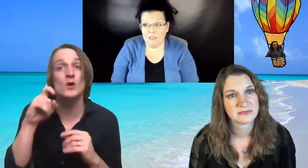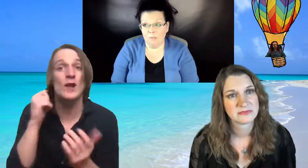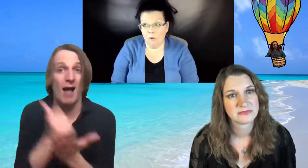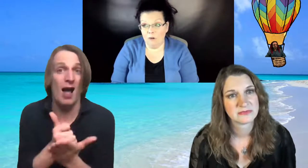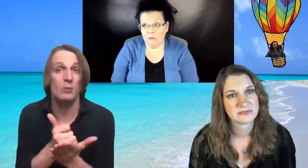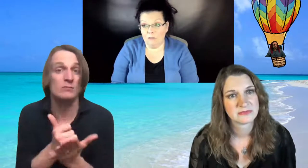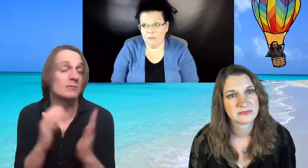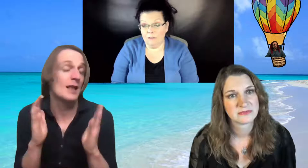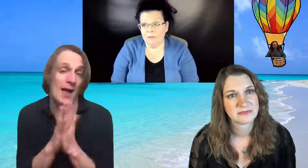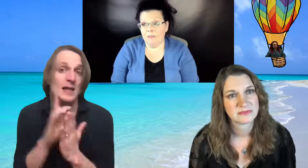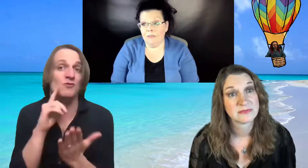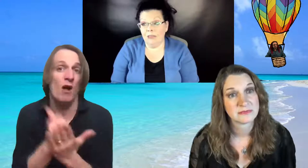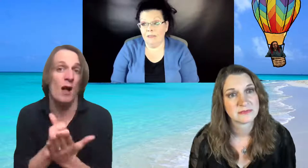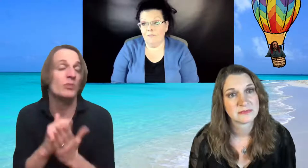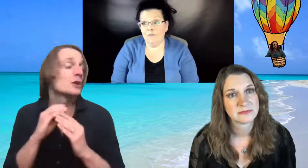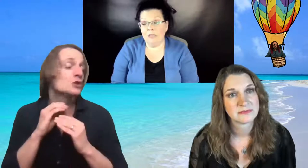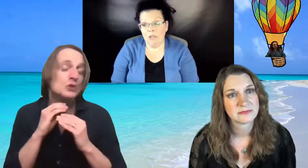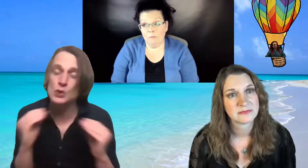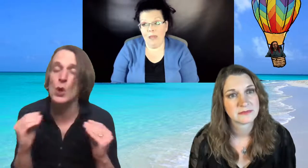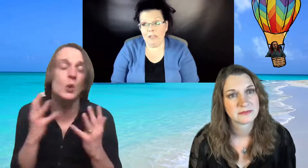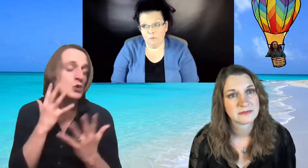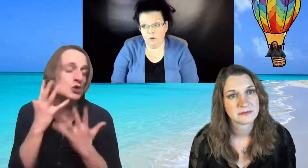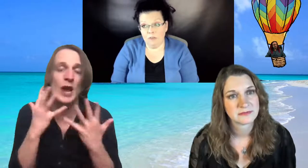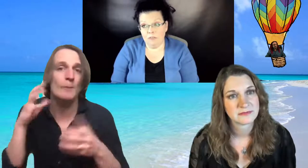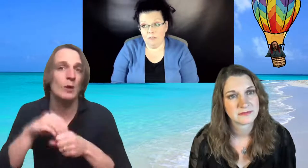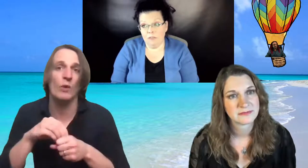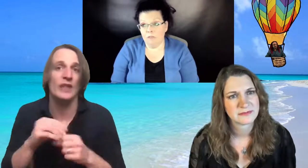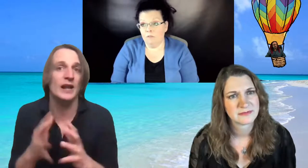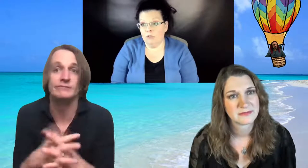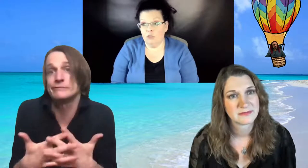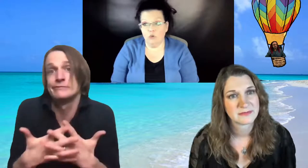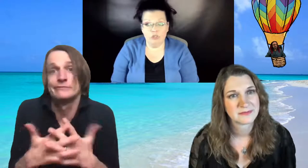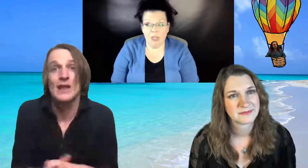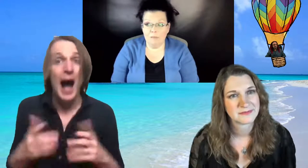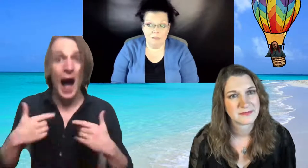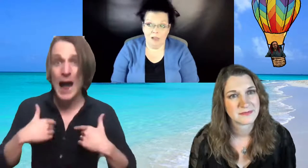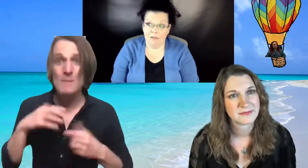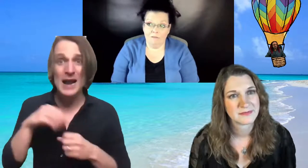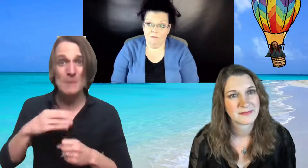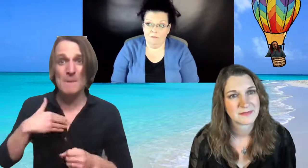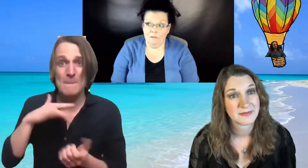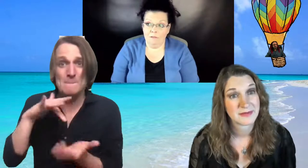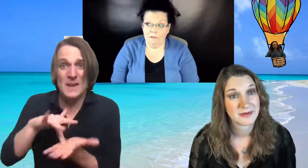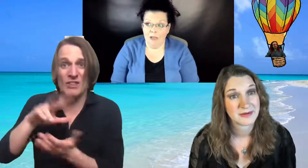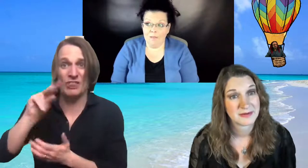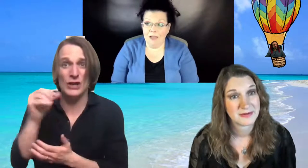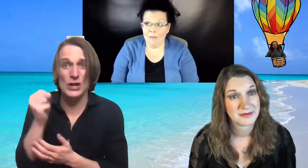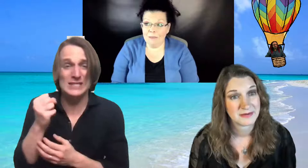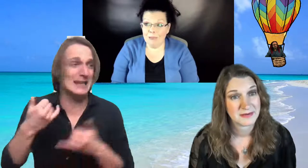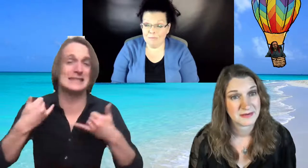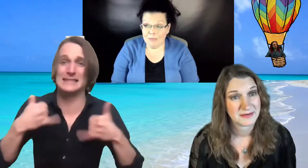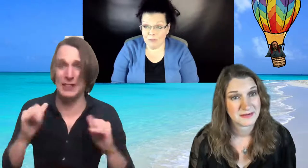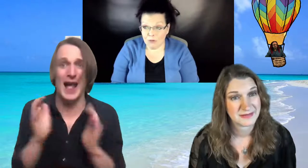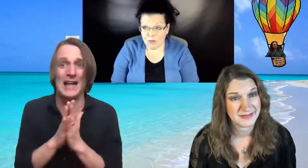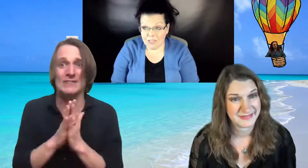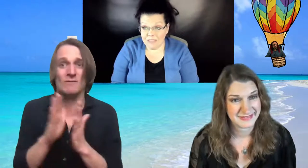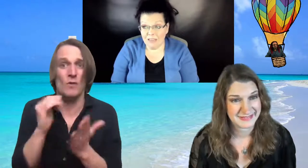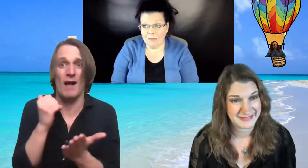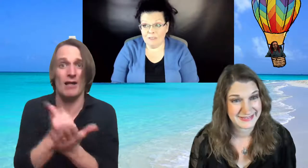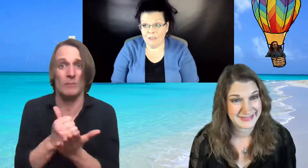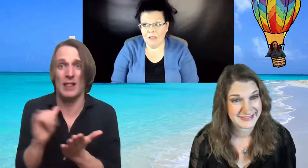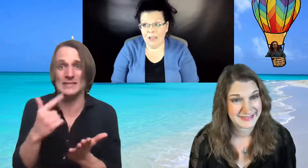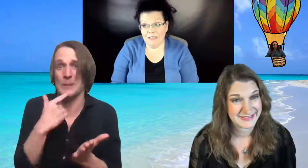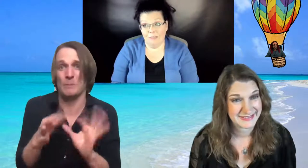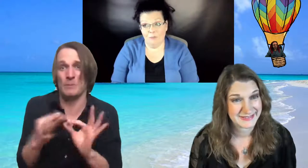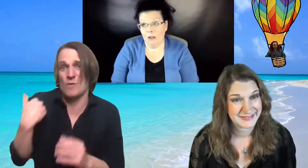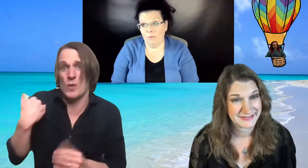think that it's important that if you need help, ask for it. There is no shame in that. I mean, I'm in my mid-30s and